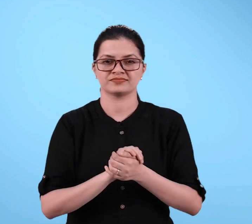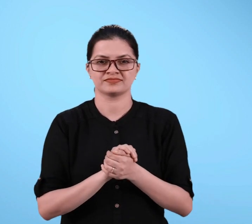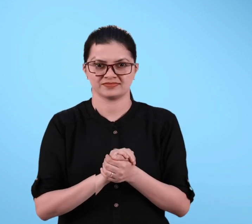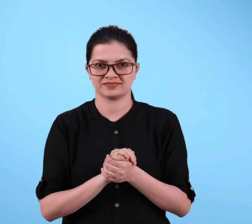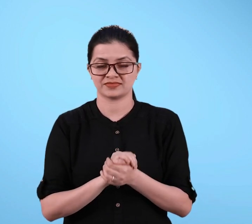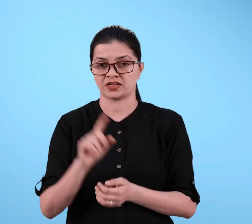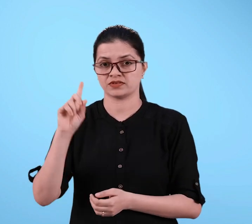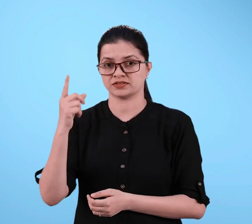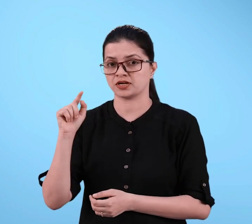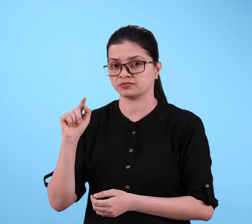1. 1.